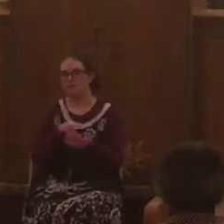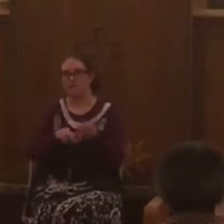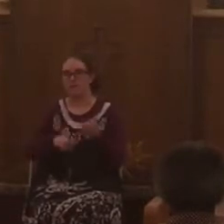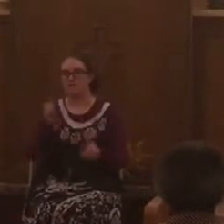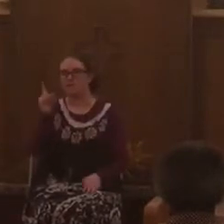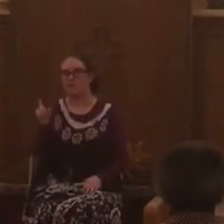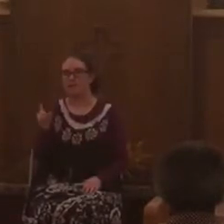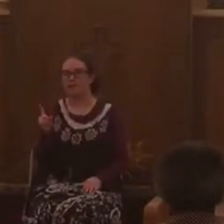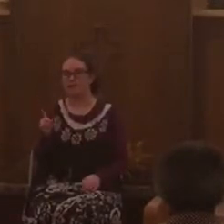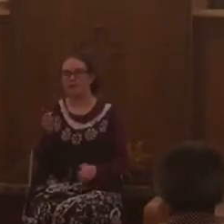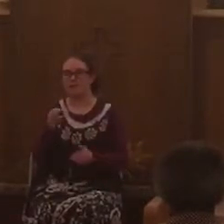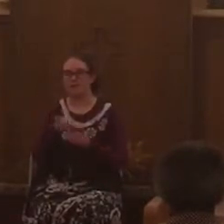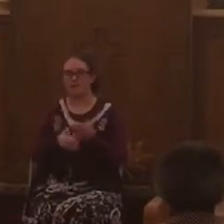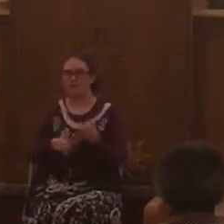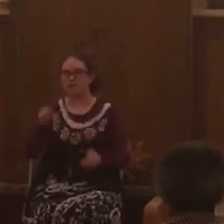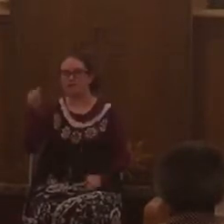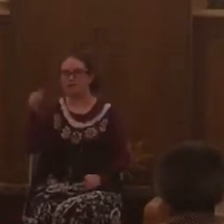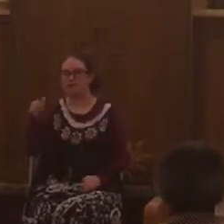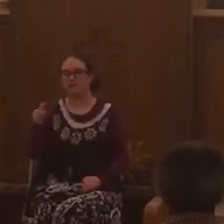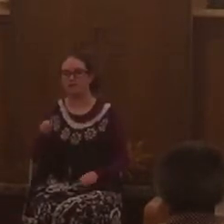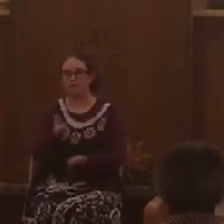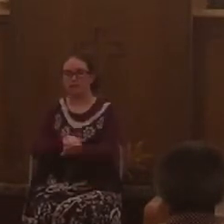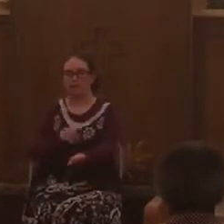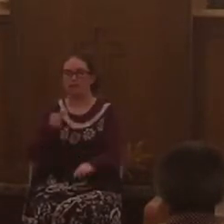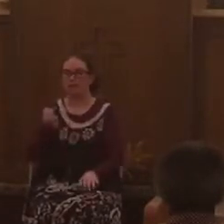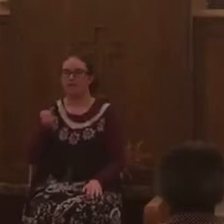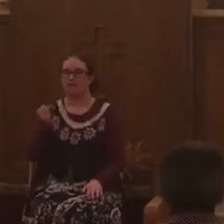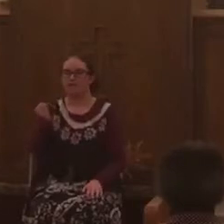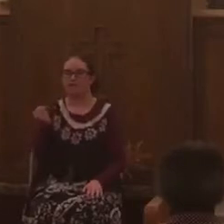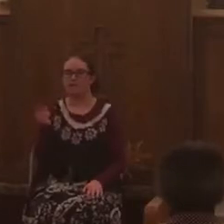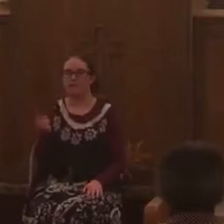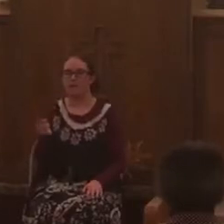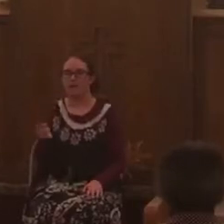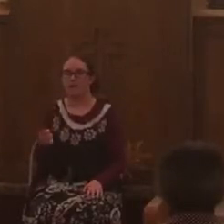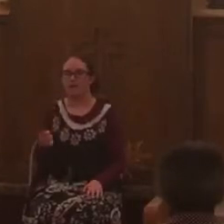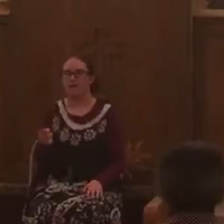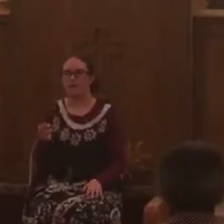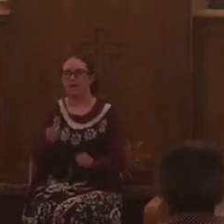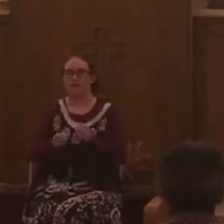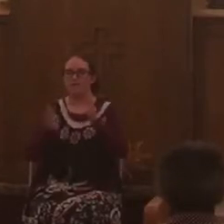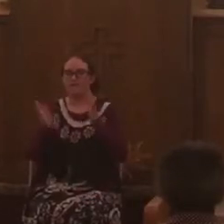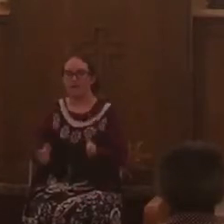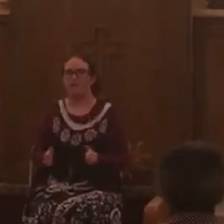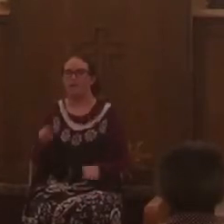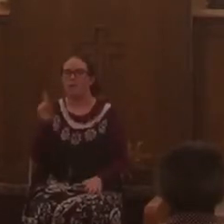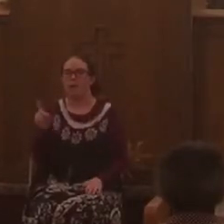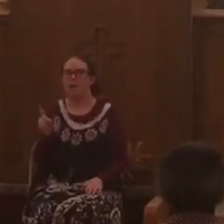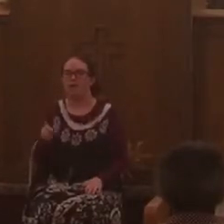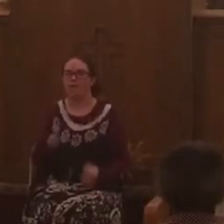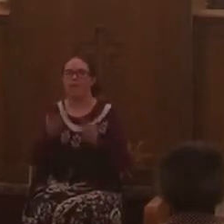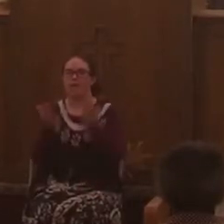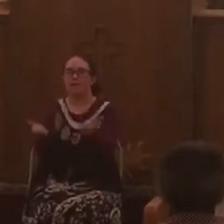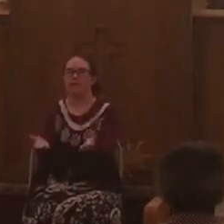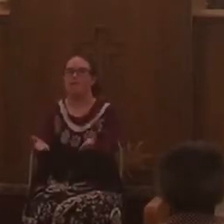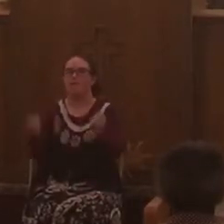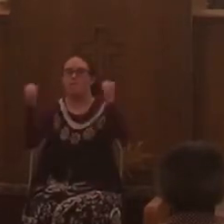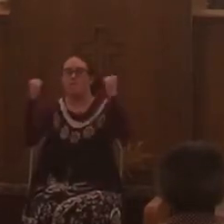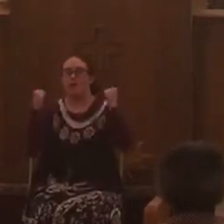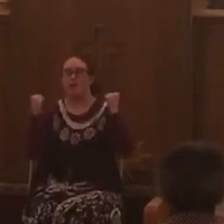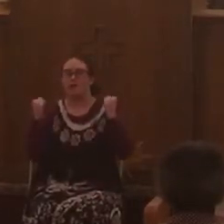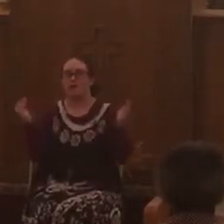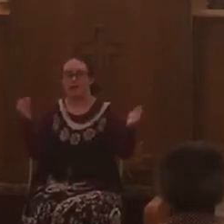Verse 1 of chapter 10. When he called unto him his 12 disciples, number one, he gave them